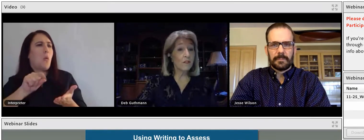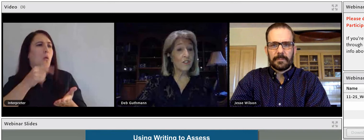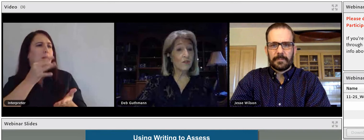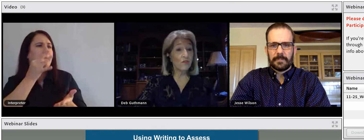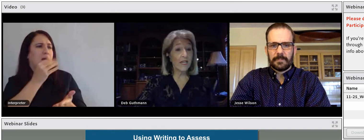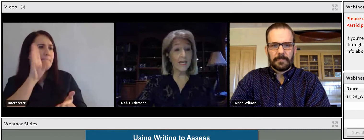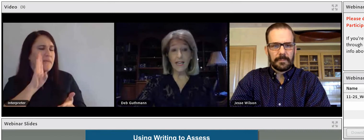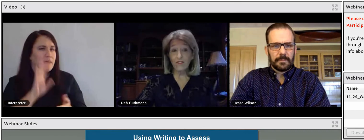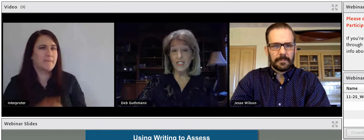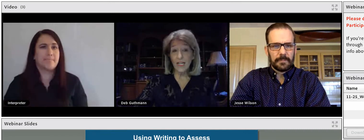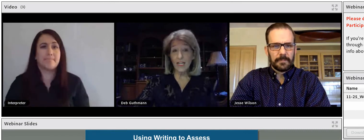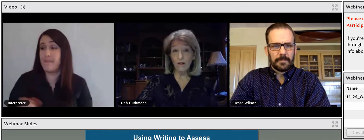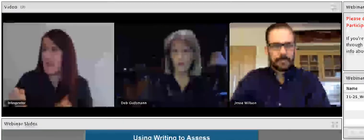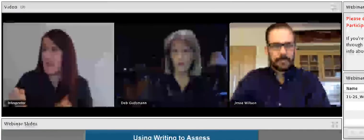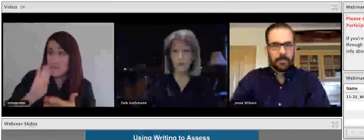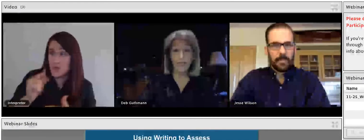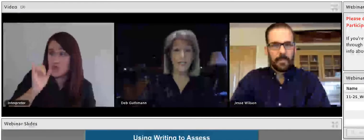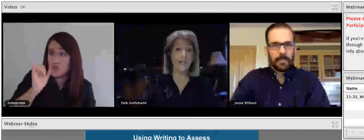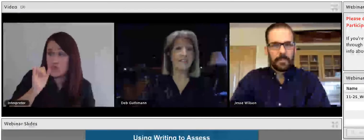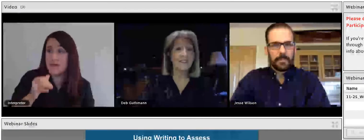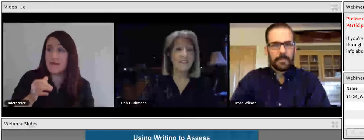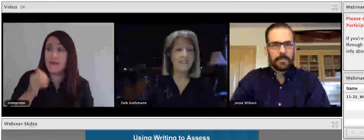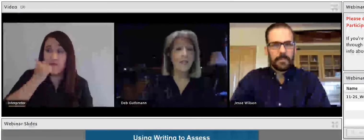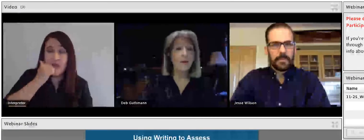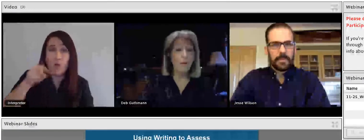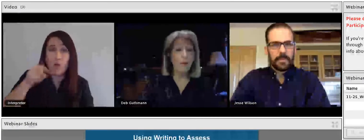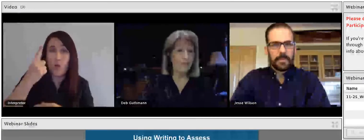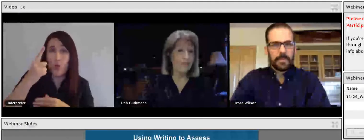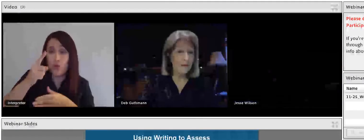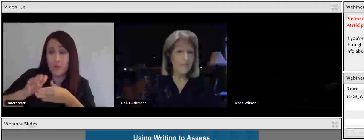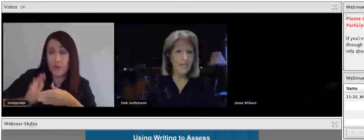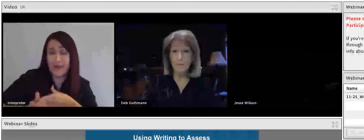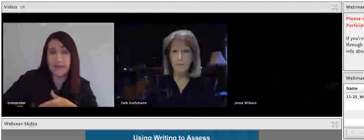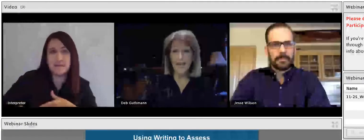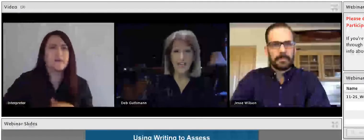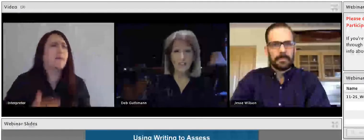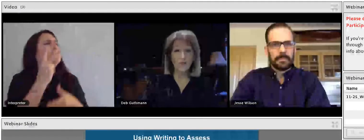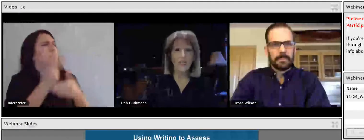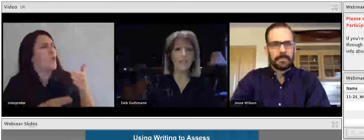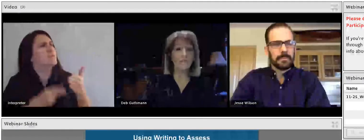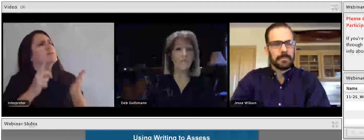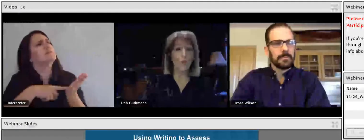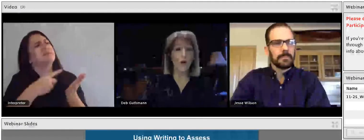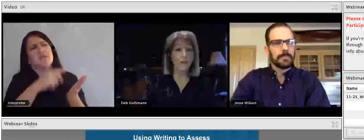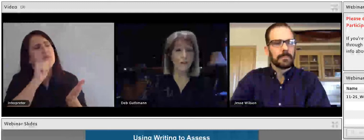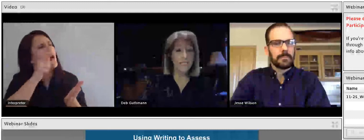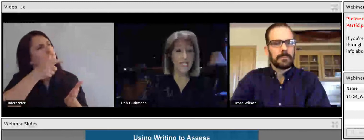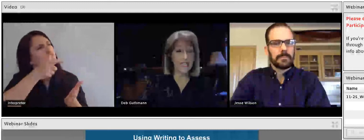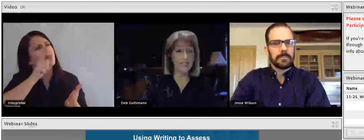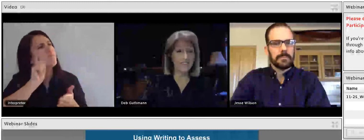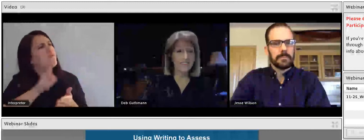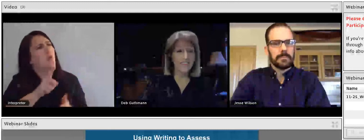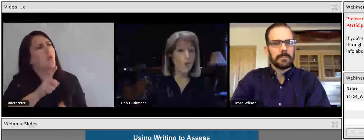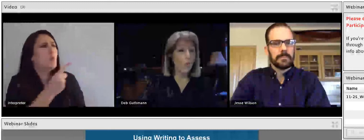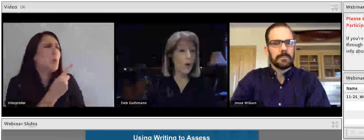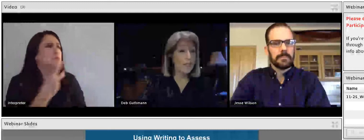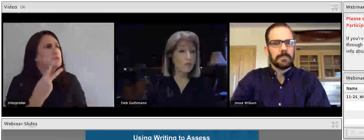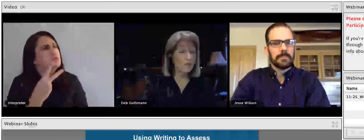How much beer do you drink? Every day or only weekends? Both, sometimes not drinking for 1 or 3